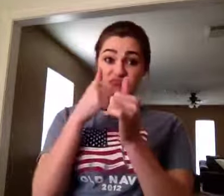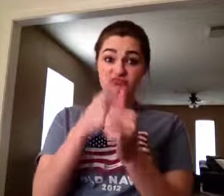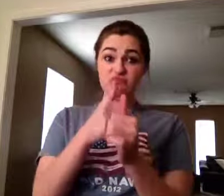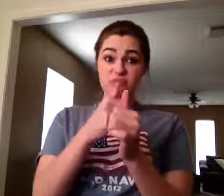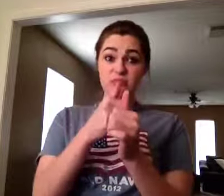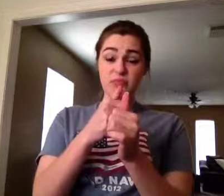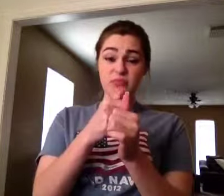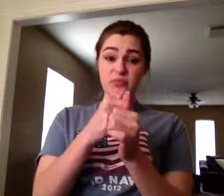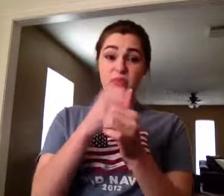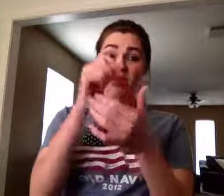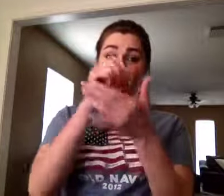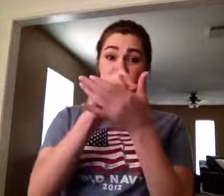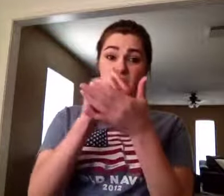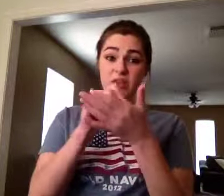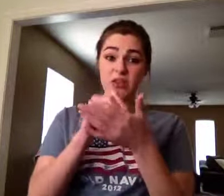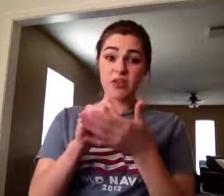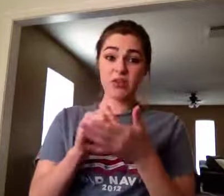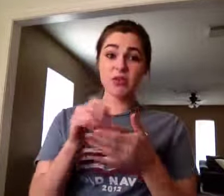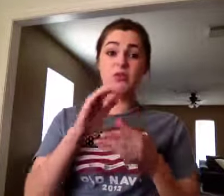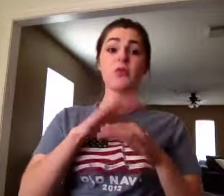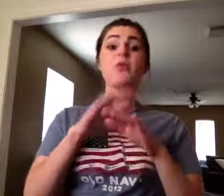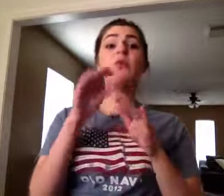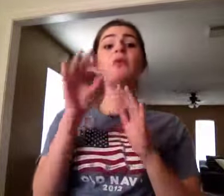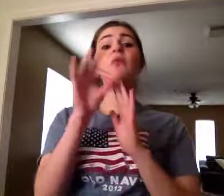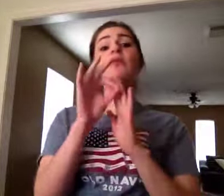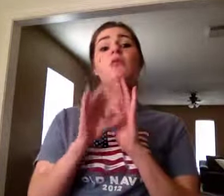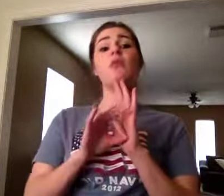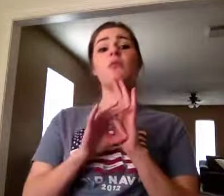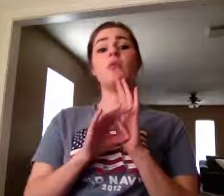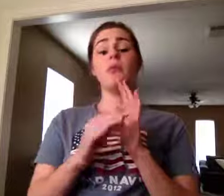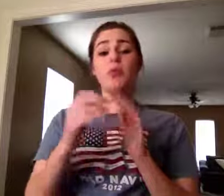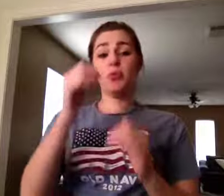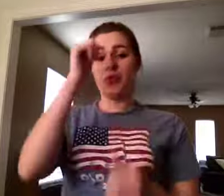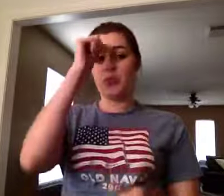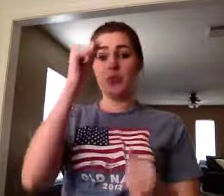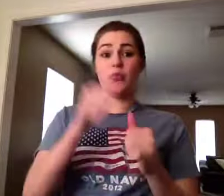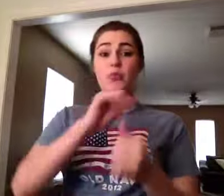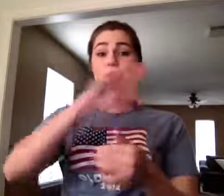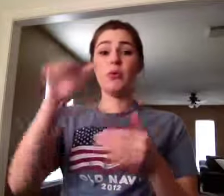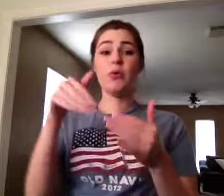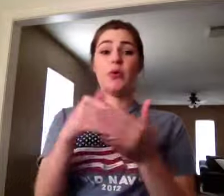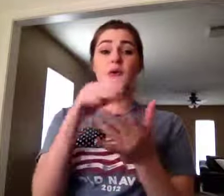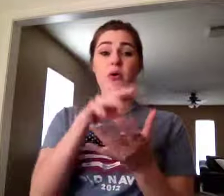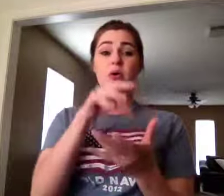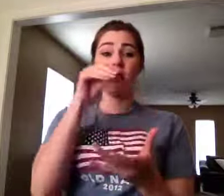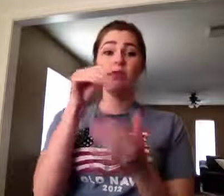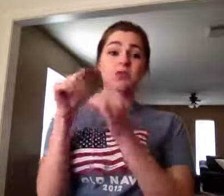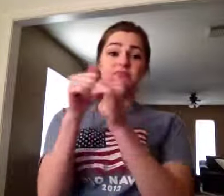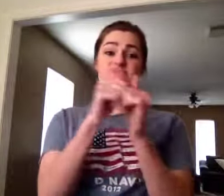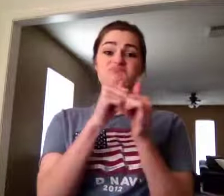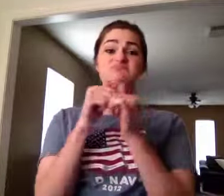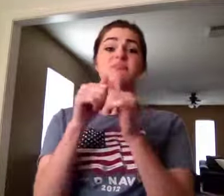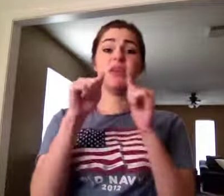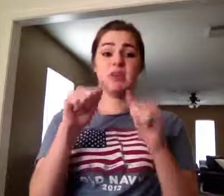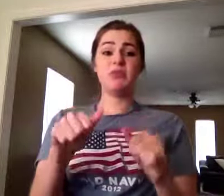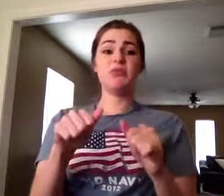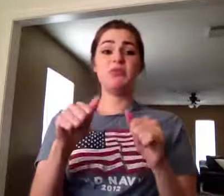Is everyone ready? Let's remember that we're all learning together and that you can help your neighbor as we solve these problems.